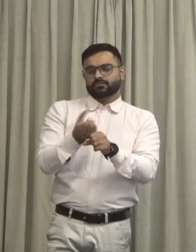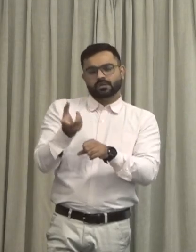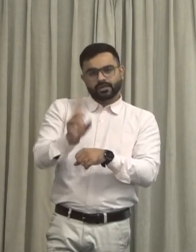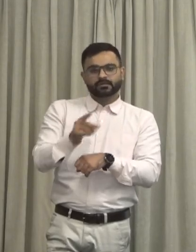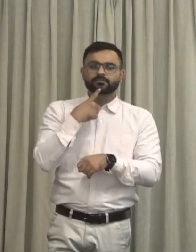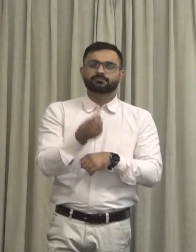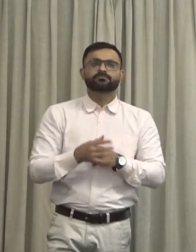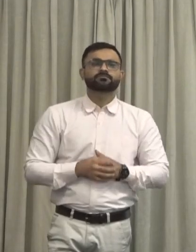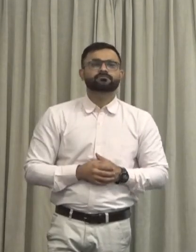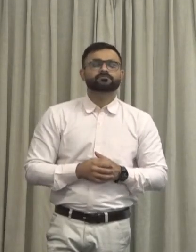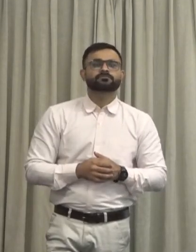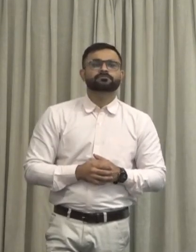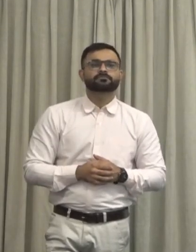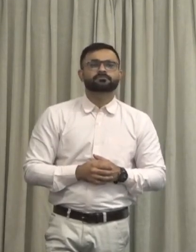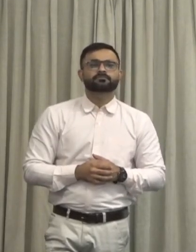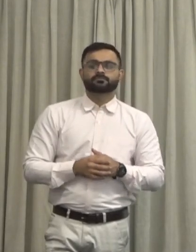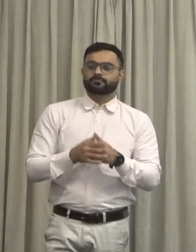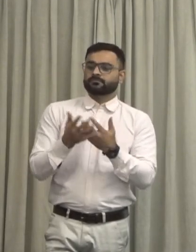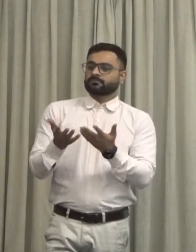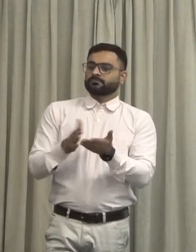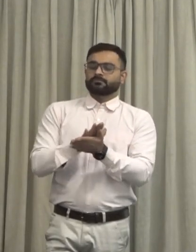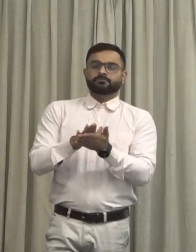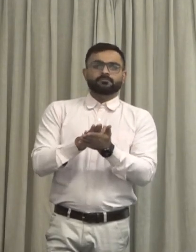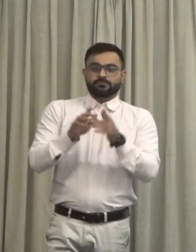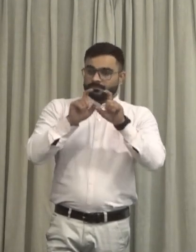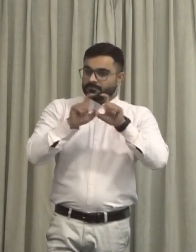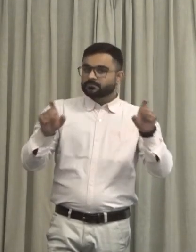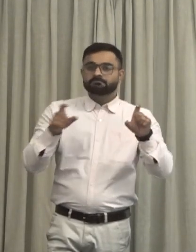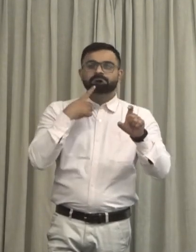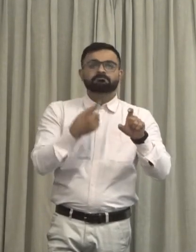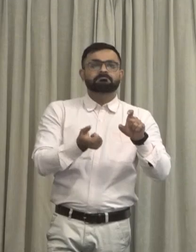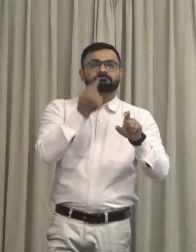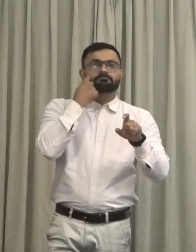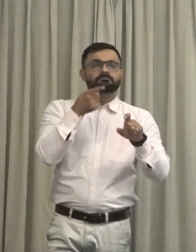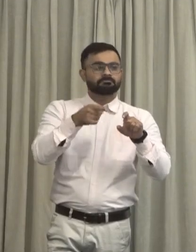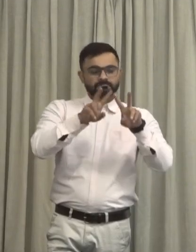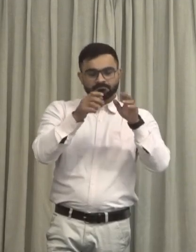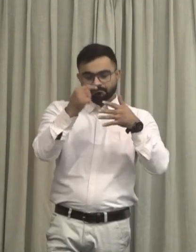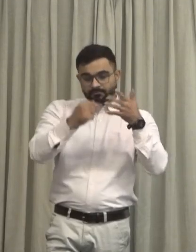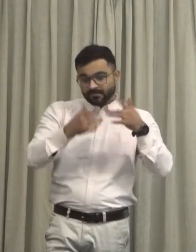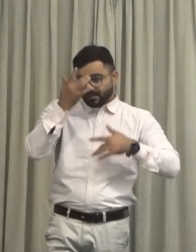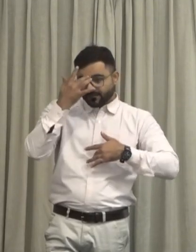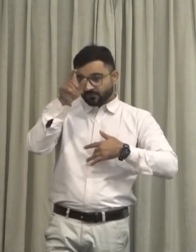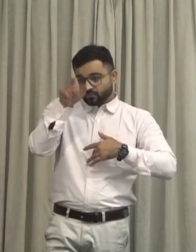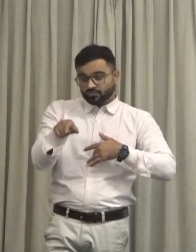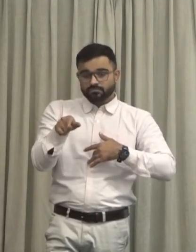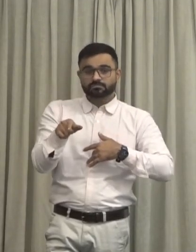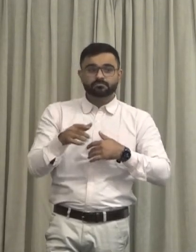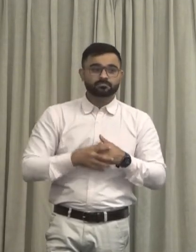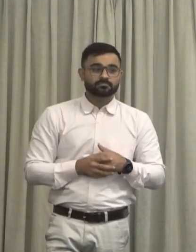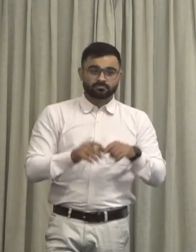saying that without having a clear-cut understanding of your patient, without